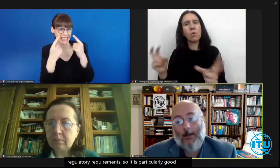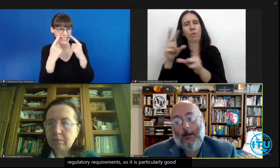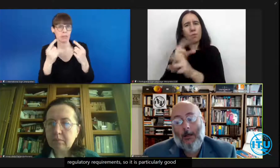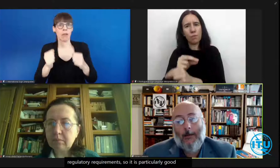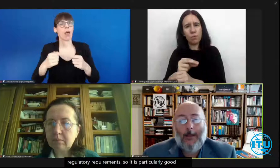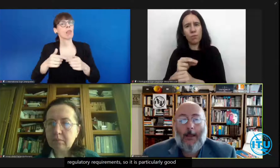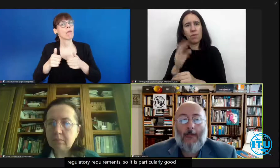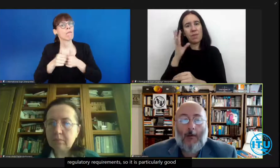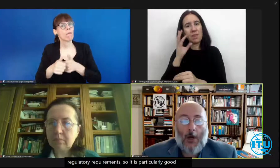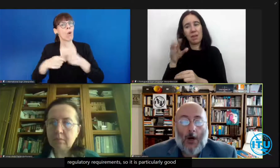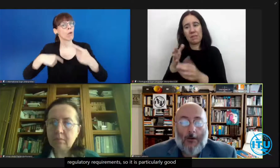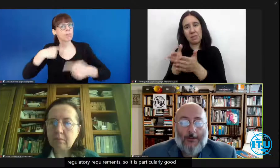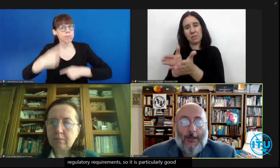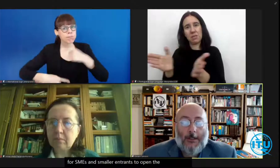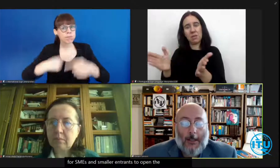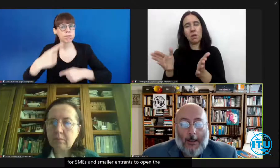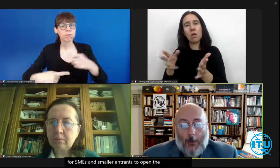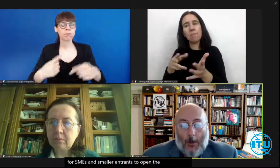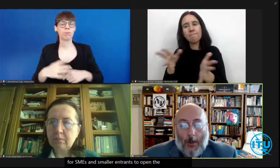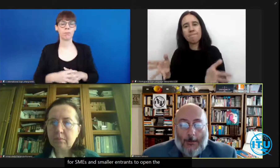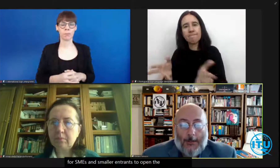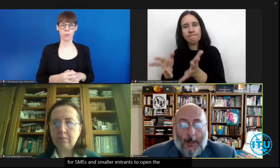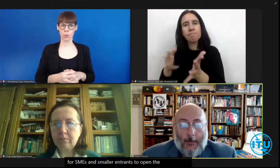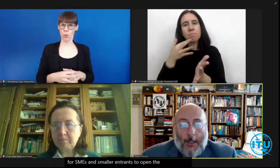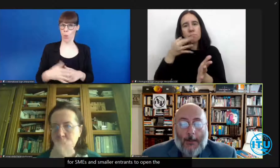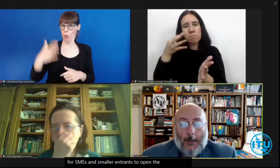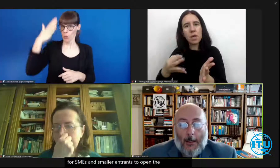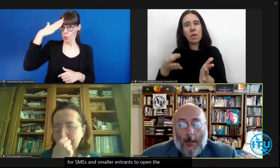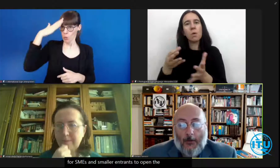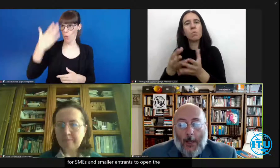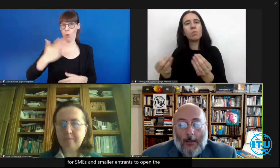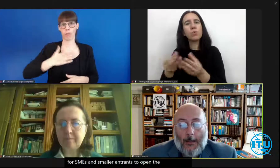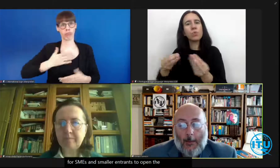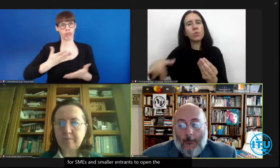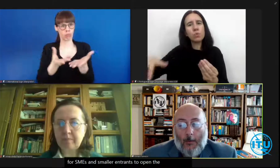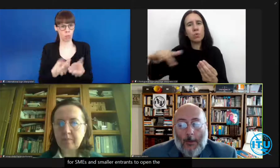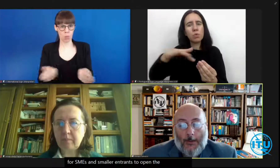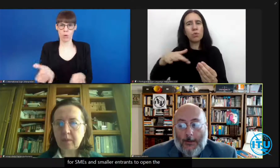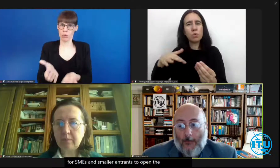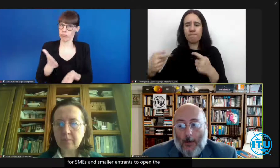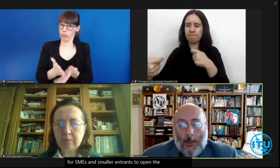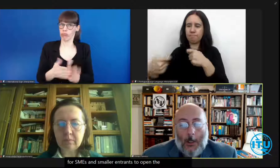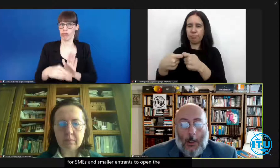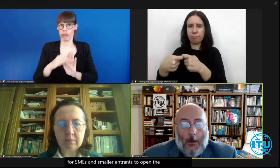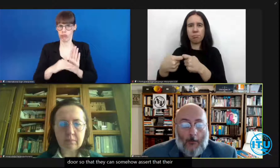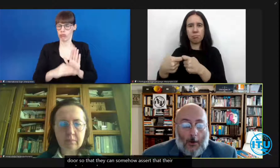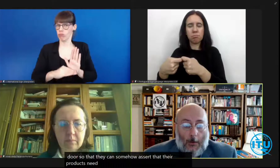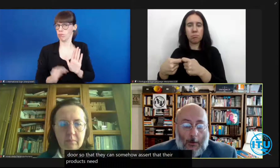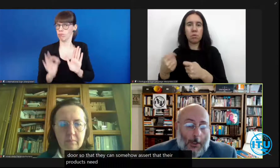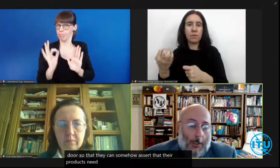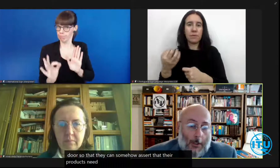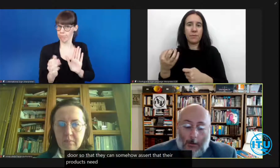that they can somehow assert that their products meet expected performance for